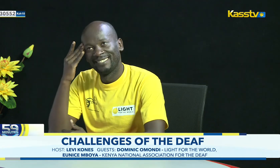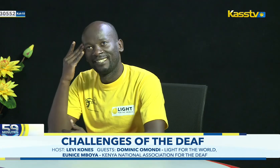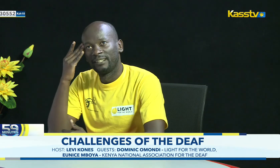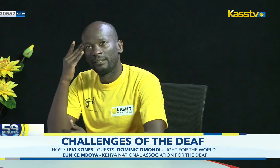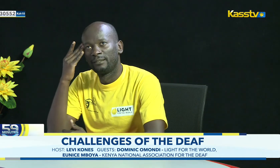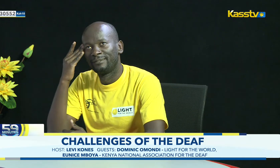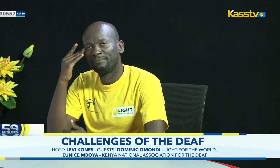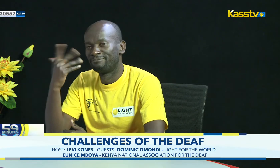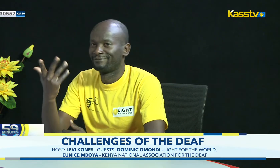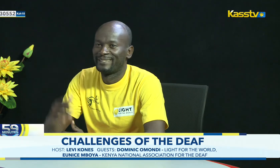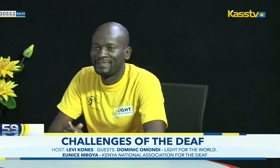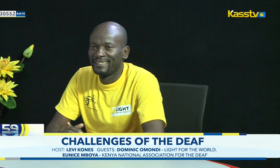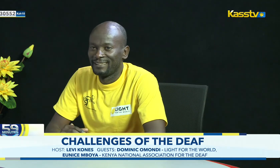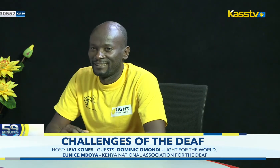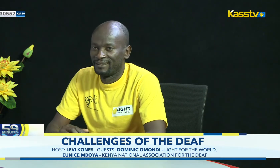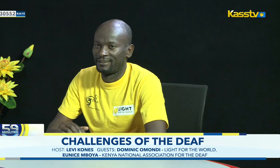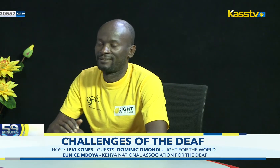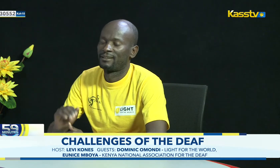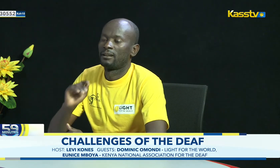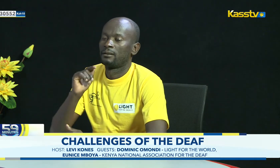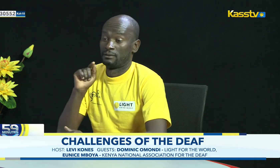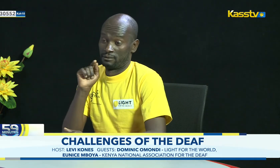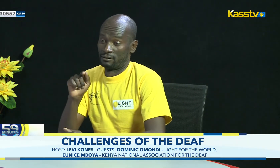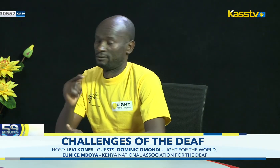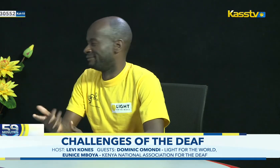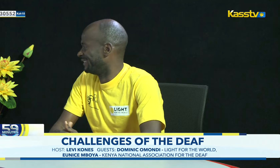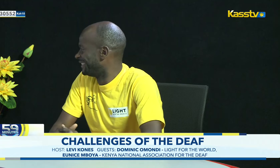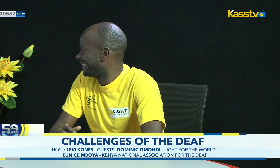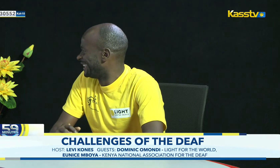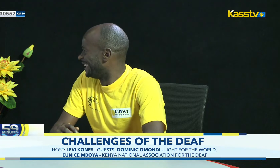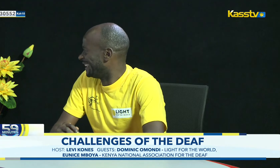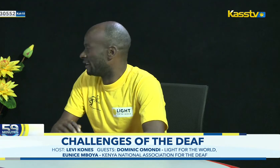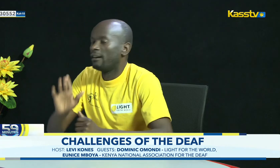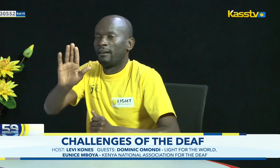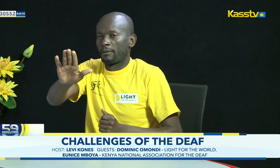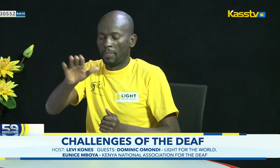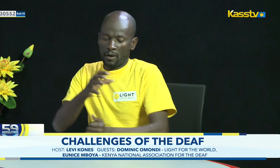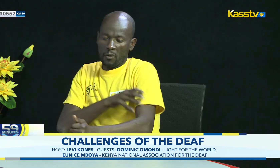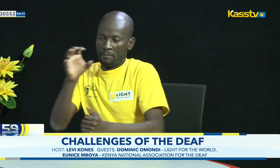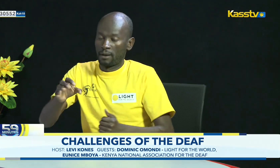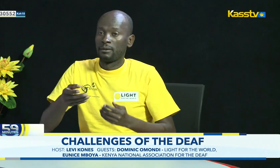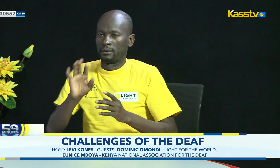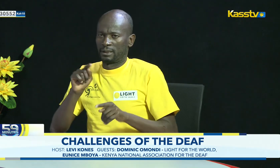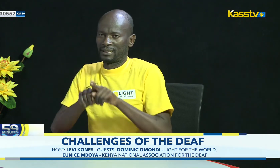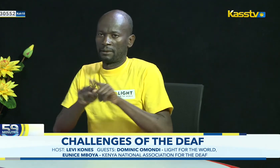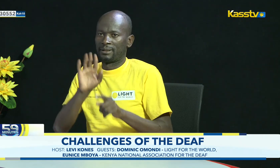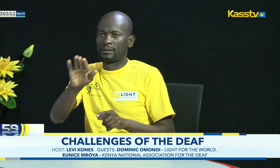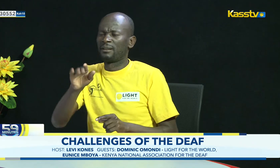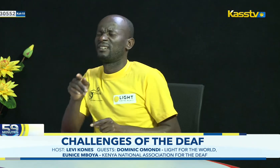yeah, I think Light for the World does a number of things. Yeah, I think that's it. But generally